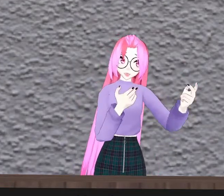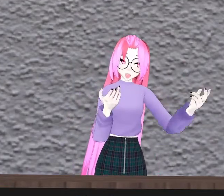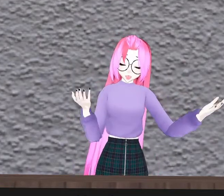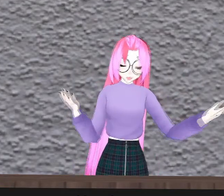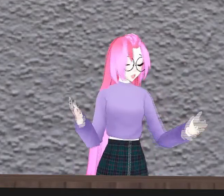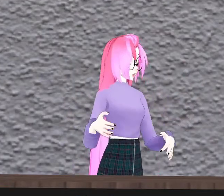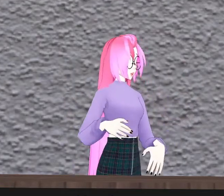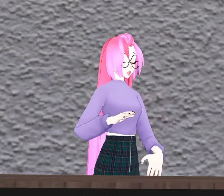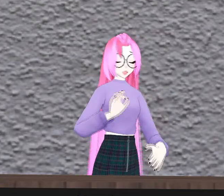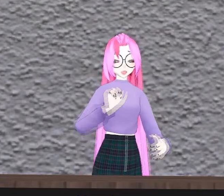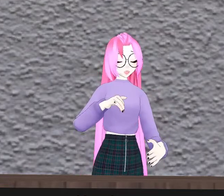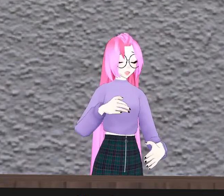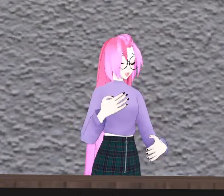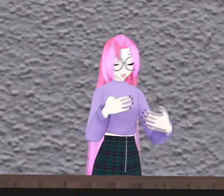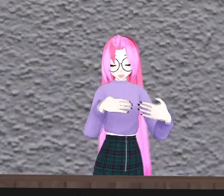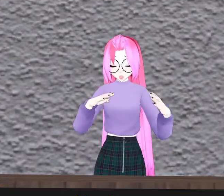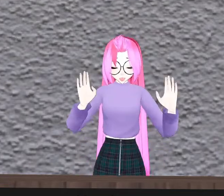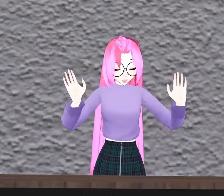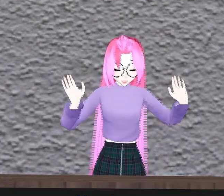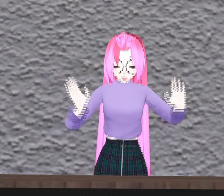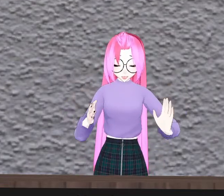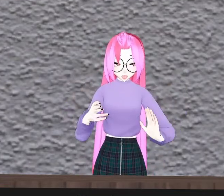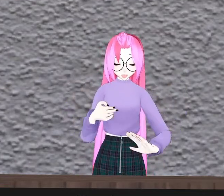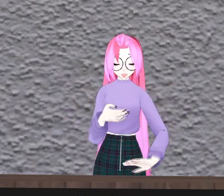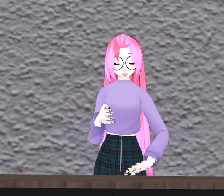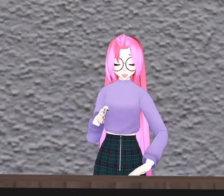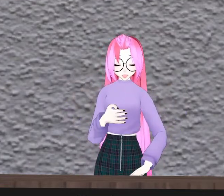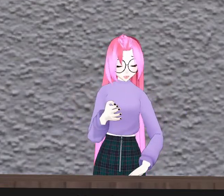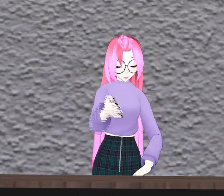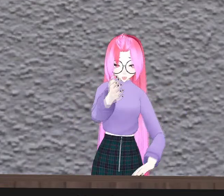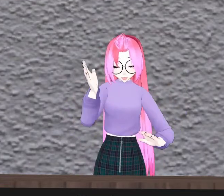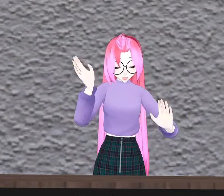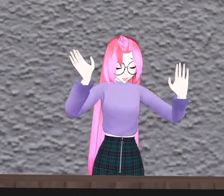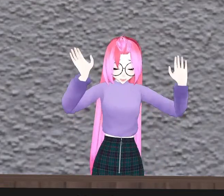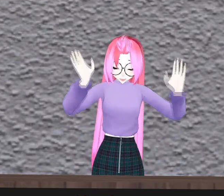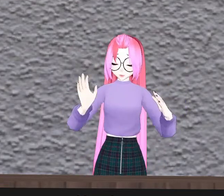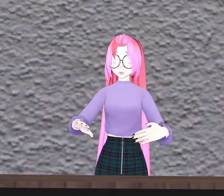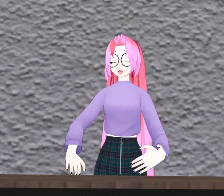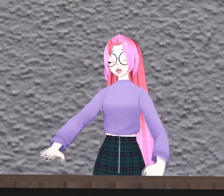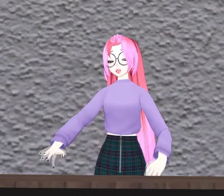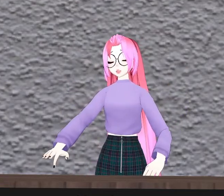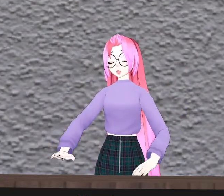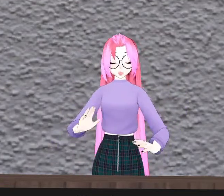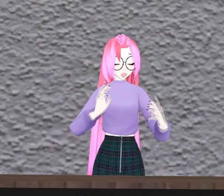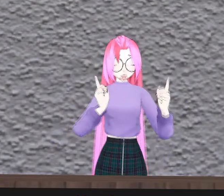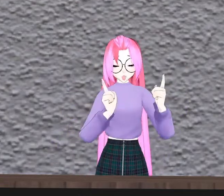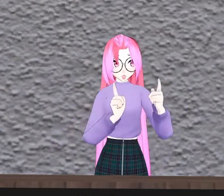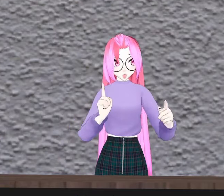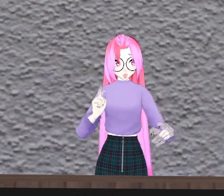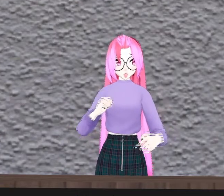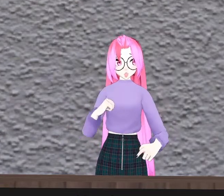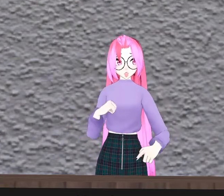that. So, you know what? Your name sign could be whatever. As long as you accept it, your name sign could be fish. Or I met somebody and their name sign was